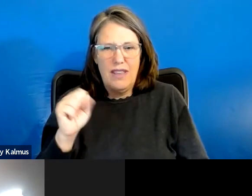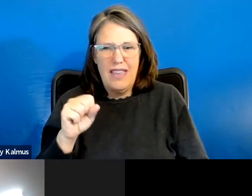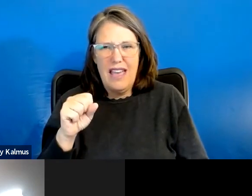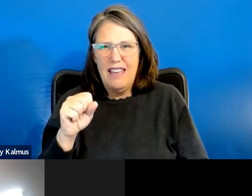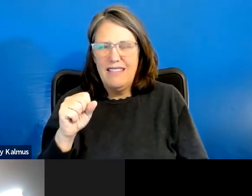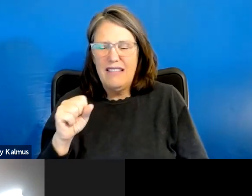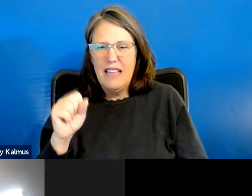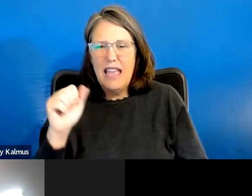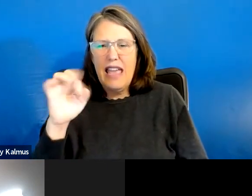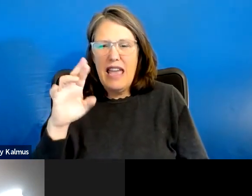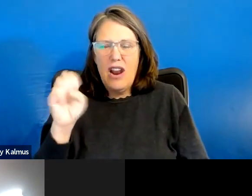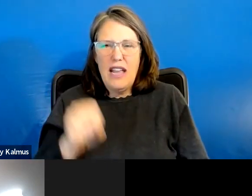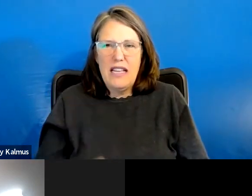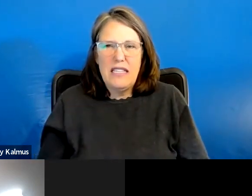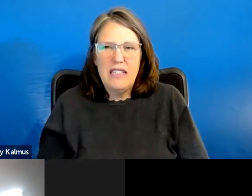question. Arius.